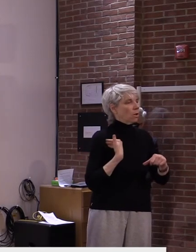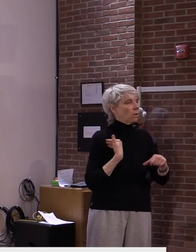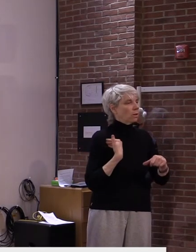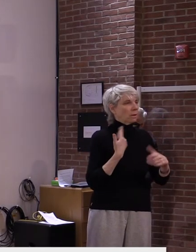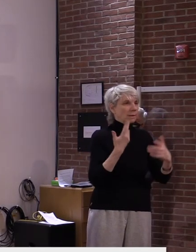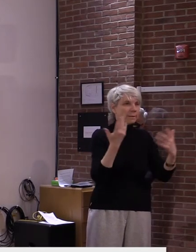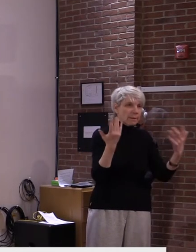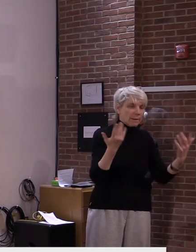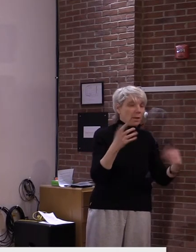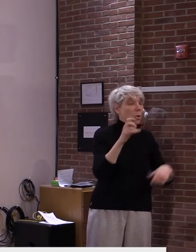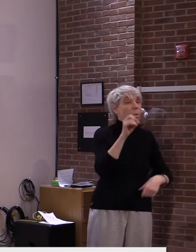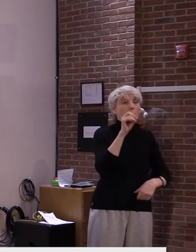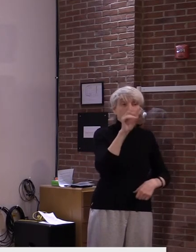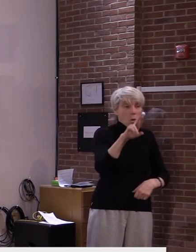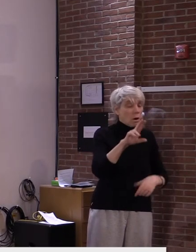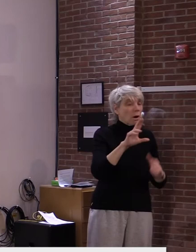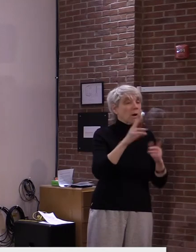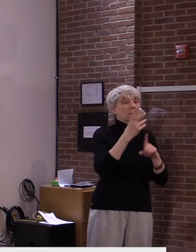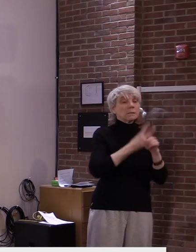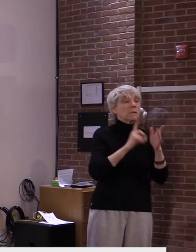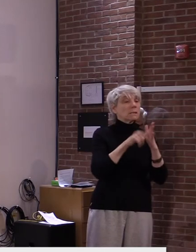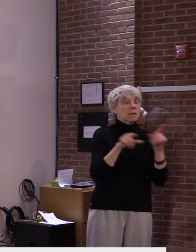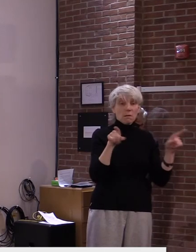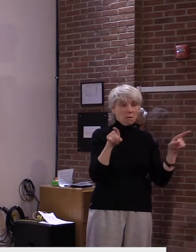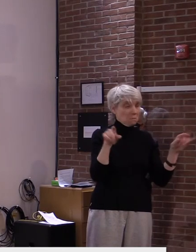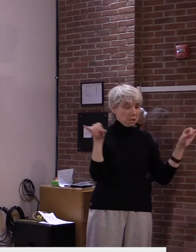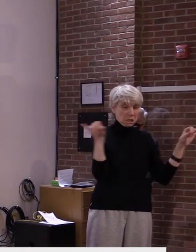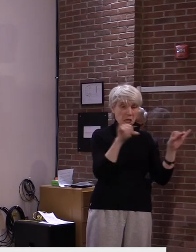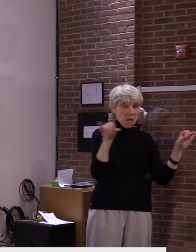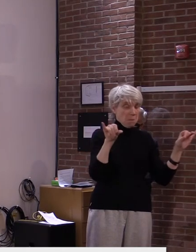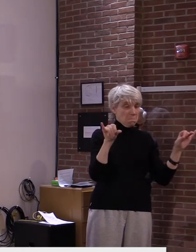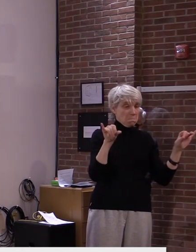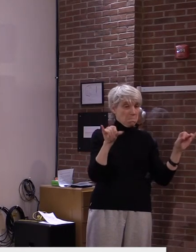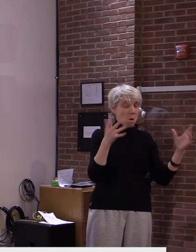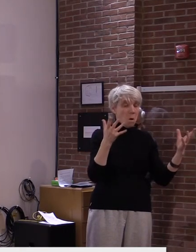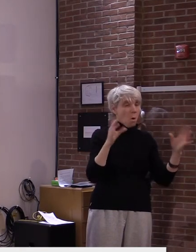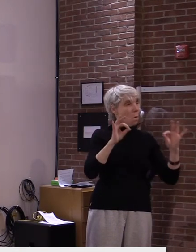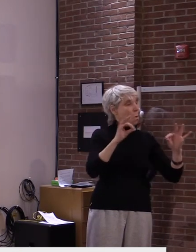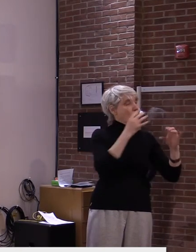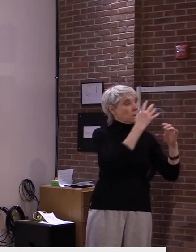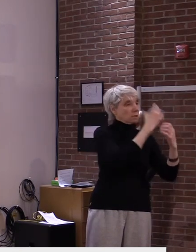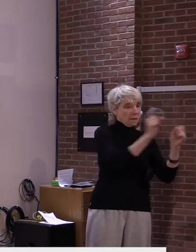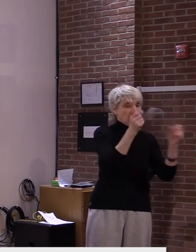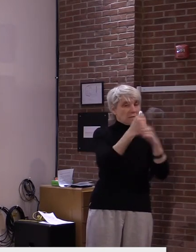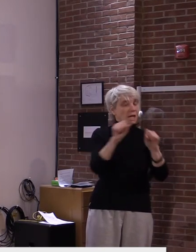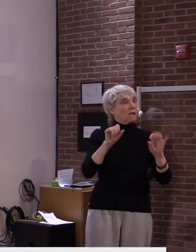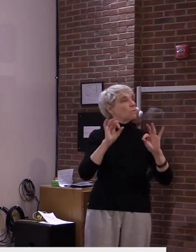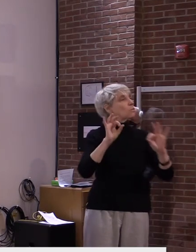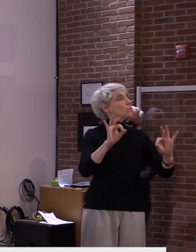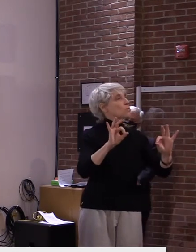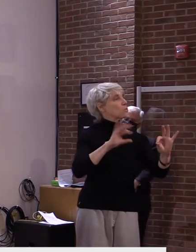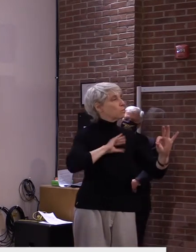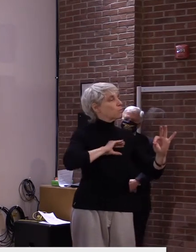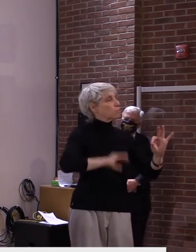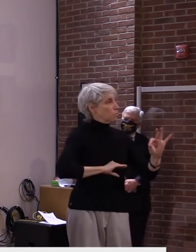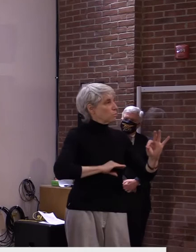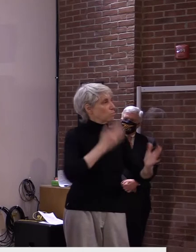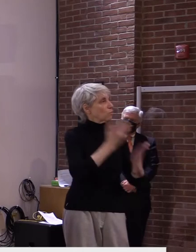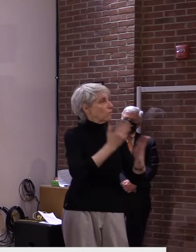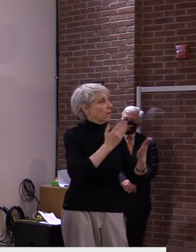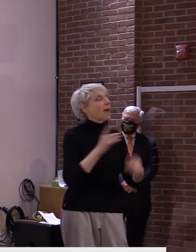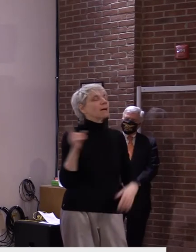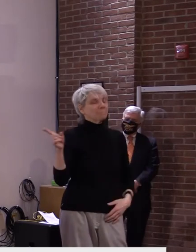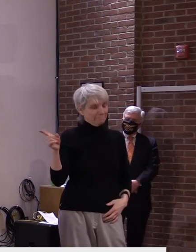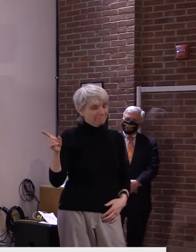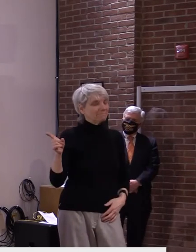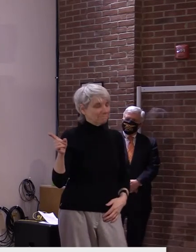right. There's no higher indicator here. And thank you for bringing it up, because that's exactly what I was going to say. Every time you're